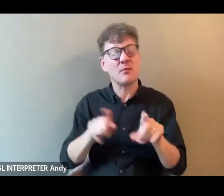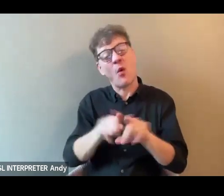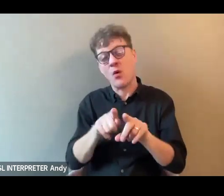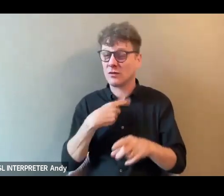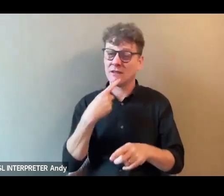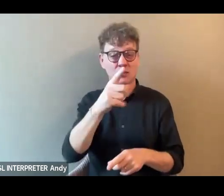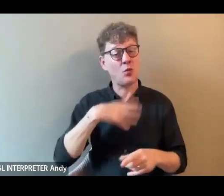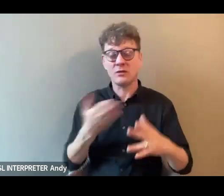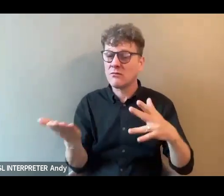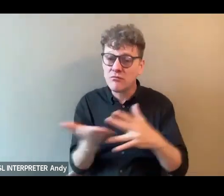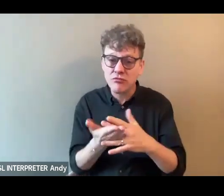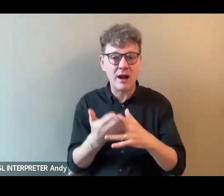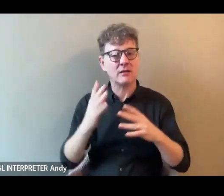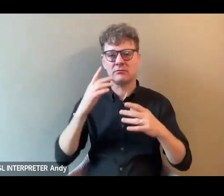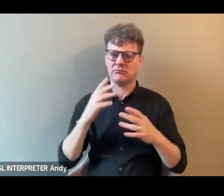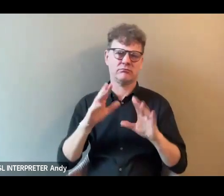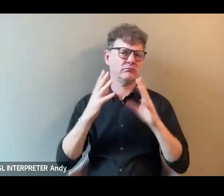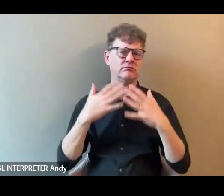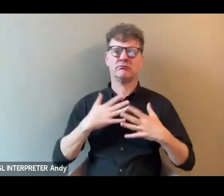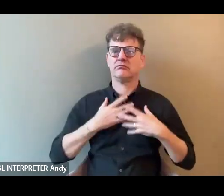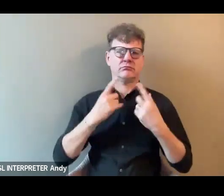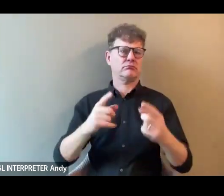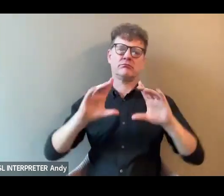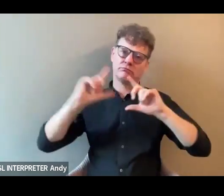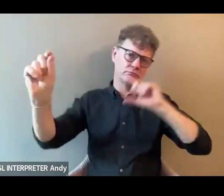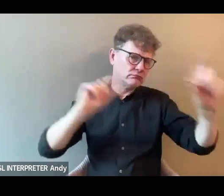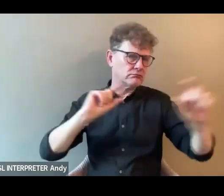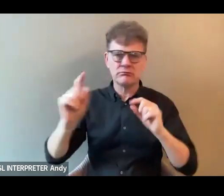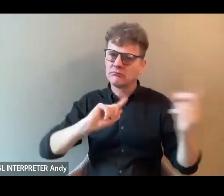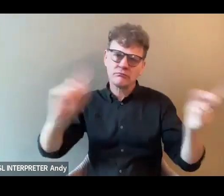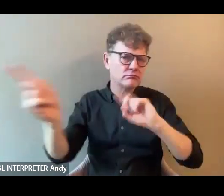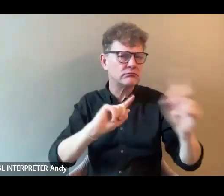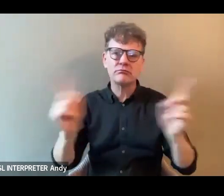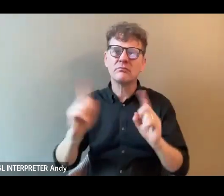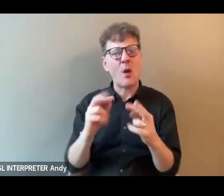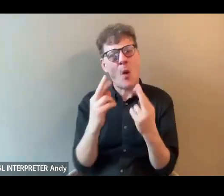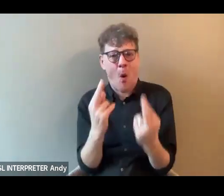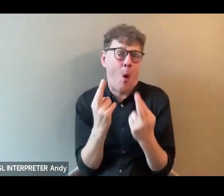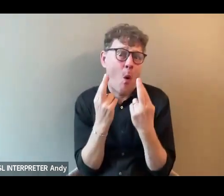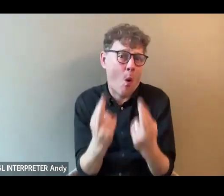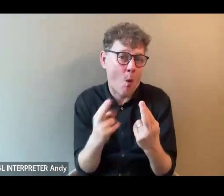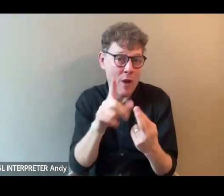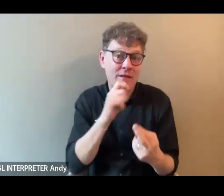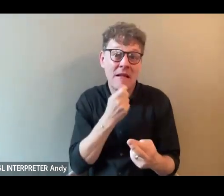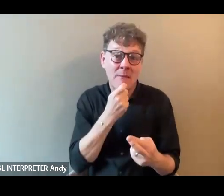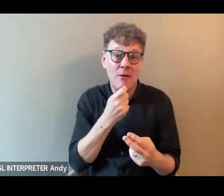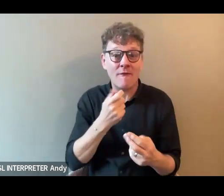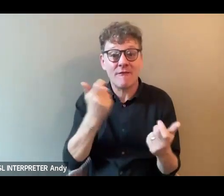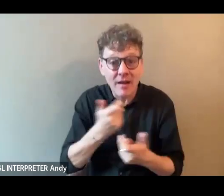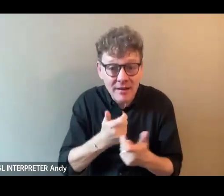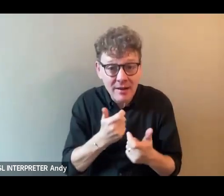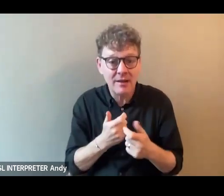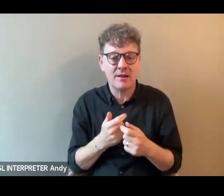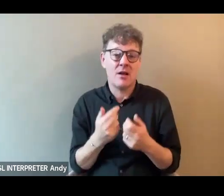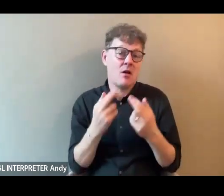you want to go and explore the campus or anything like that, please come and go over the day. And hopefully you'll have a little bit of fun. And hopefully as many of you as possible get to